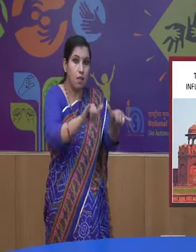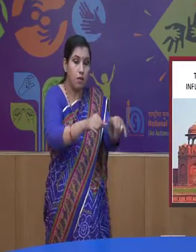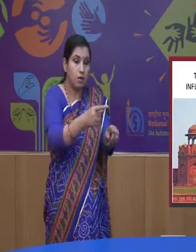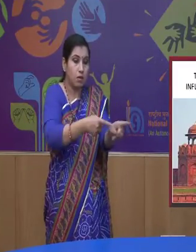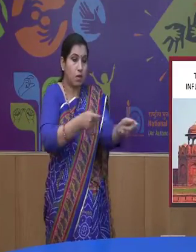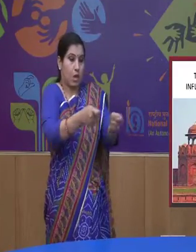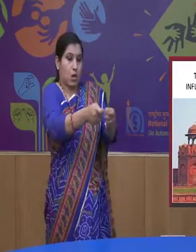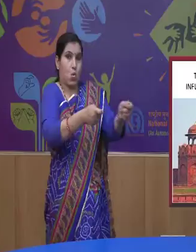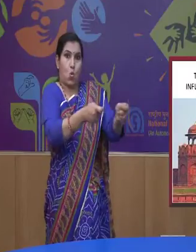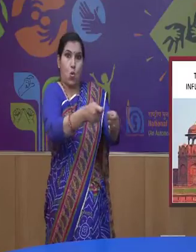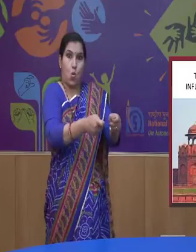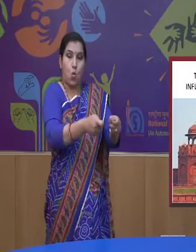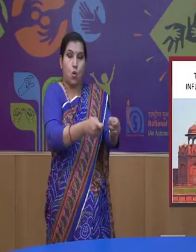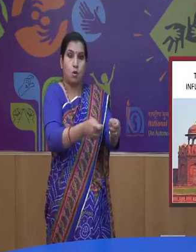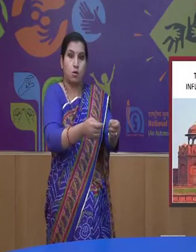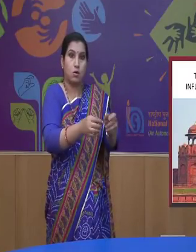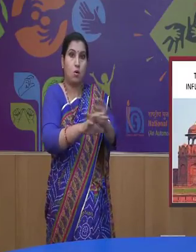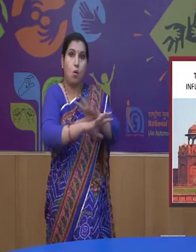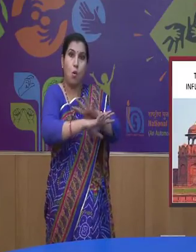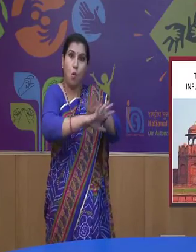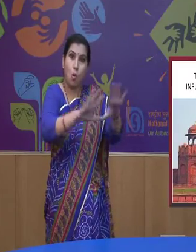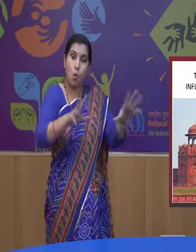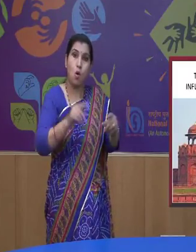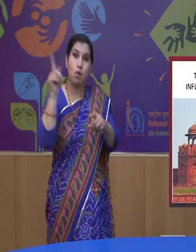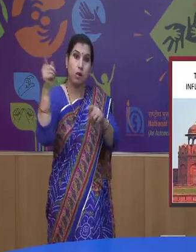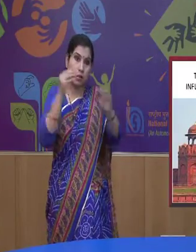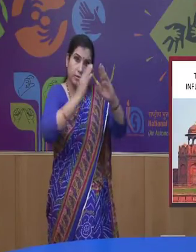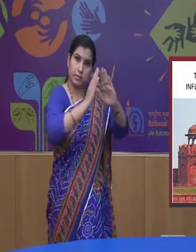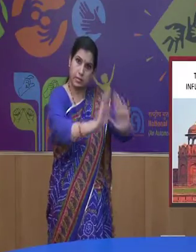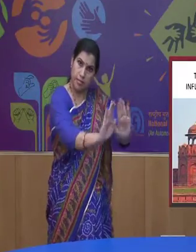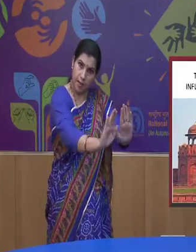number of them stayed in our country during this period.